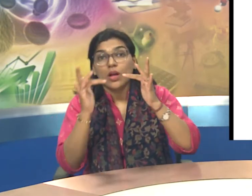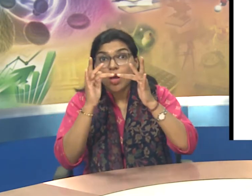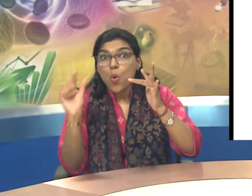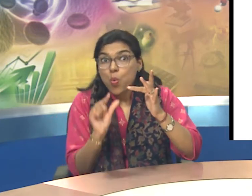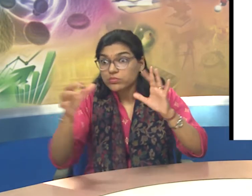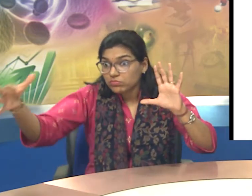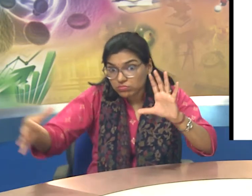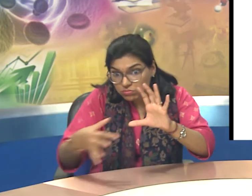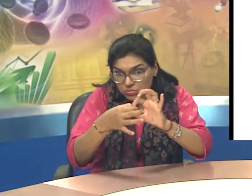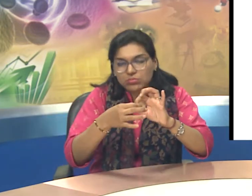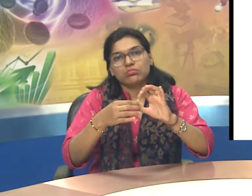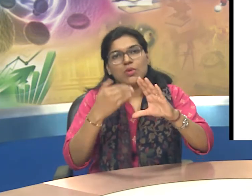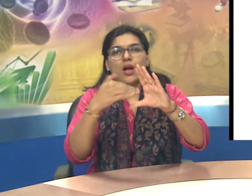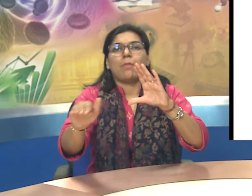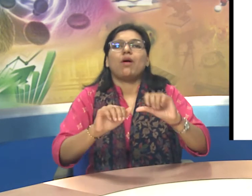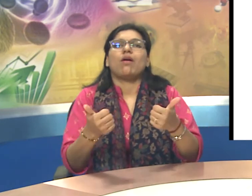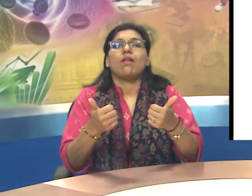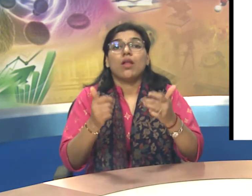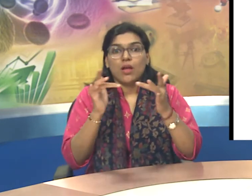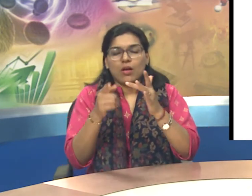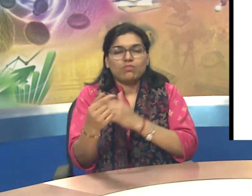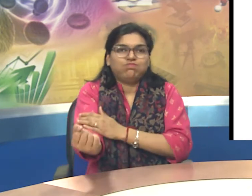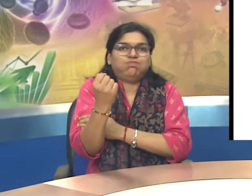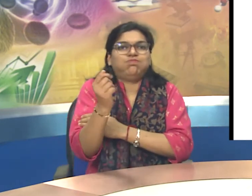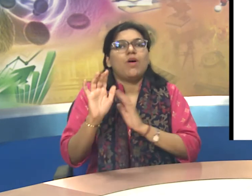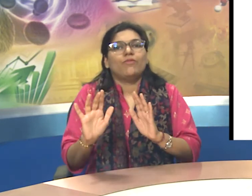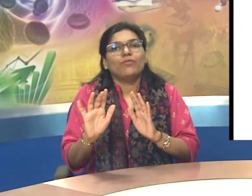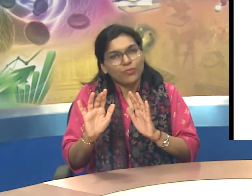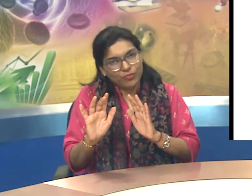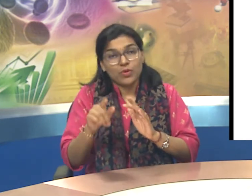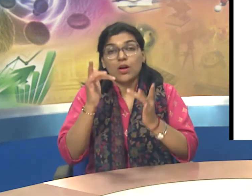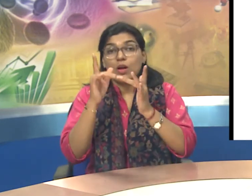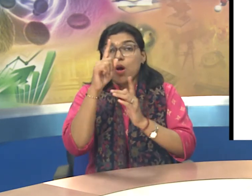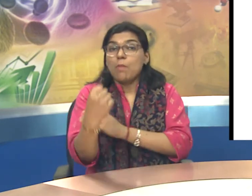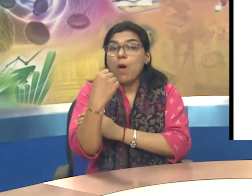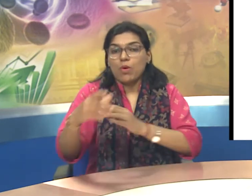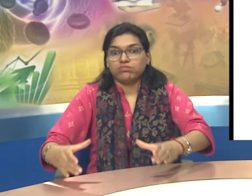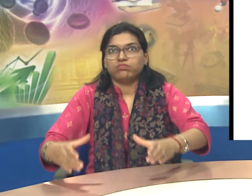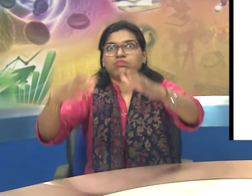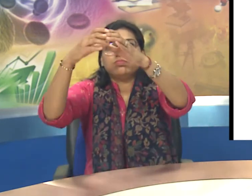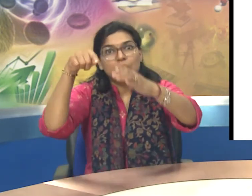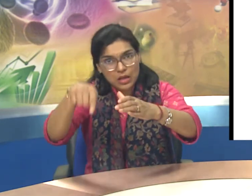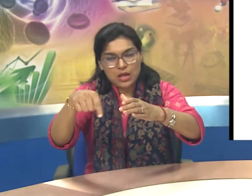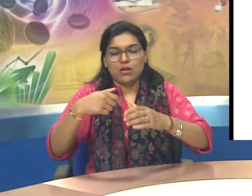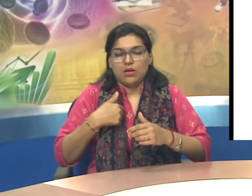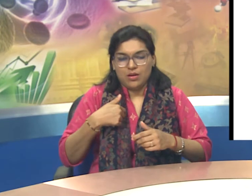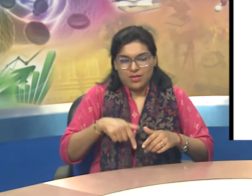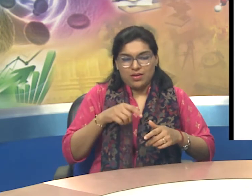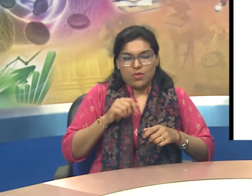information. We can easily send mail from one end of